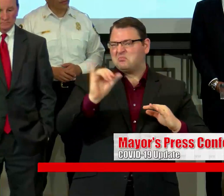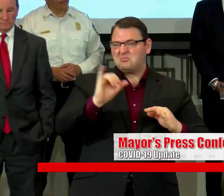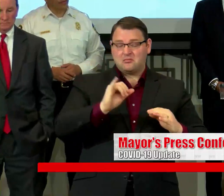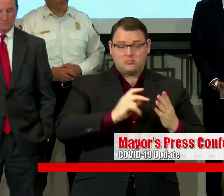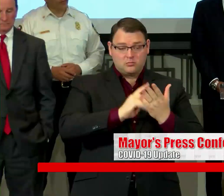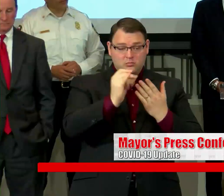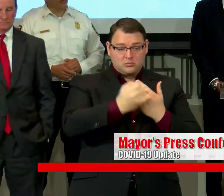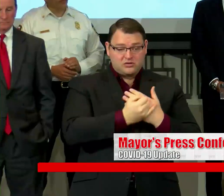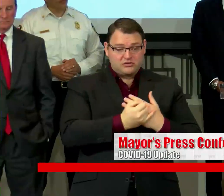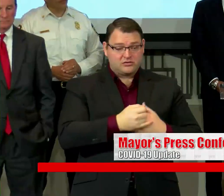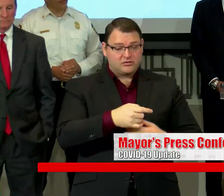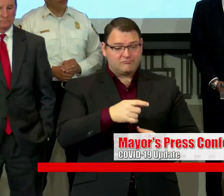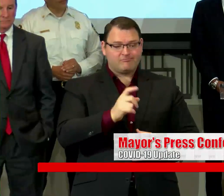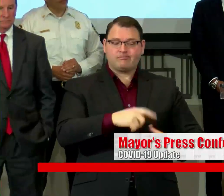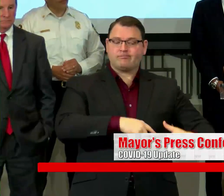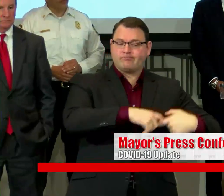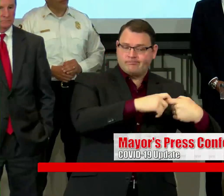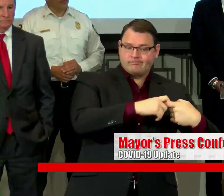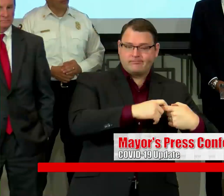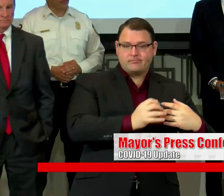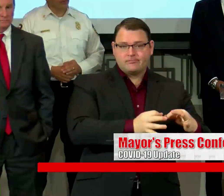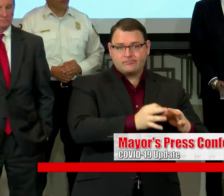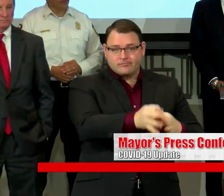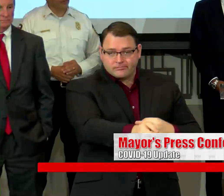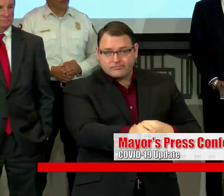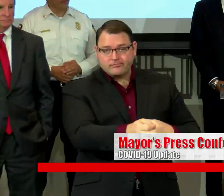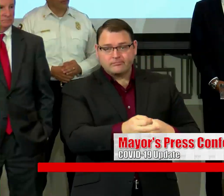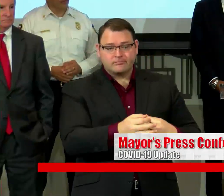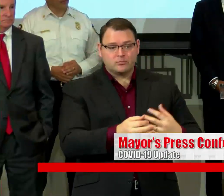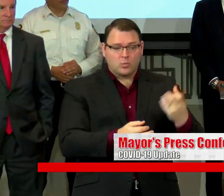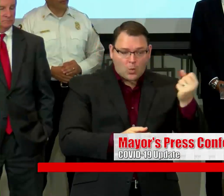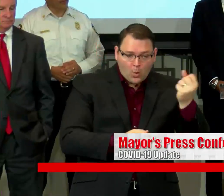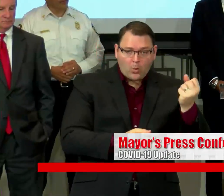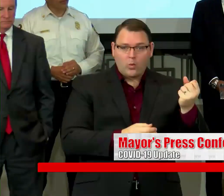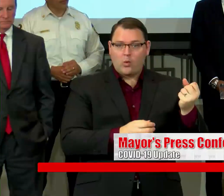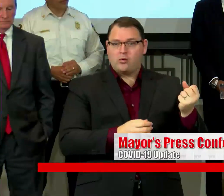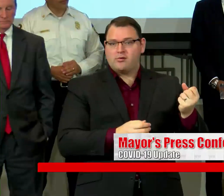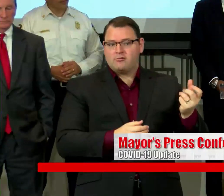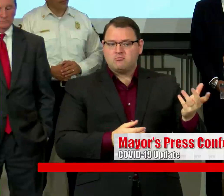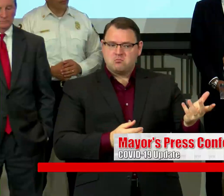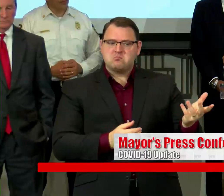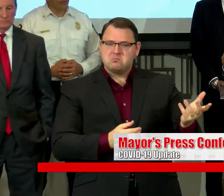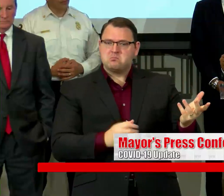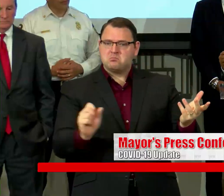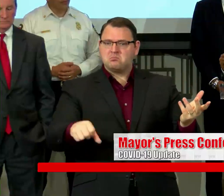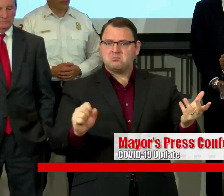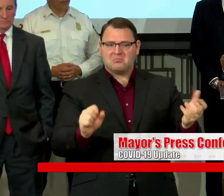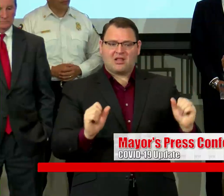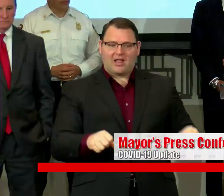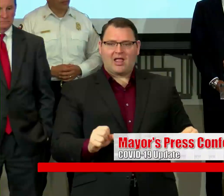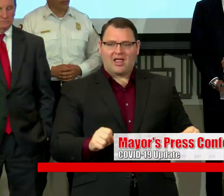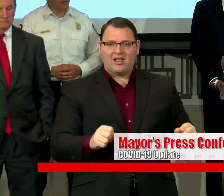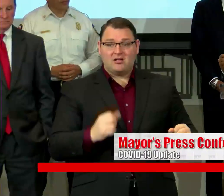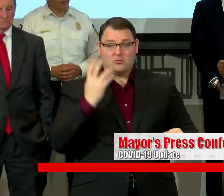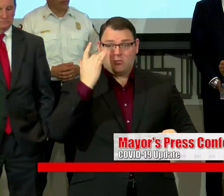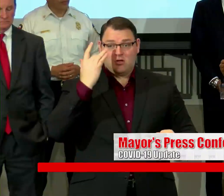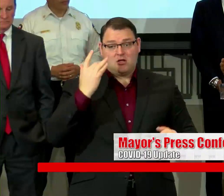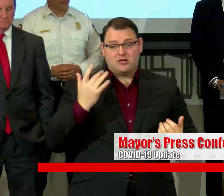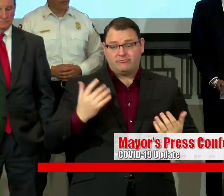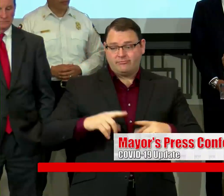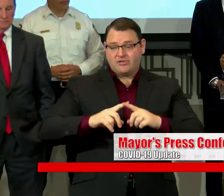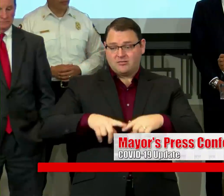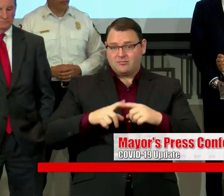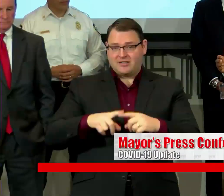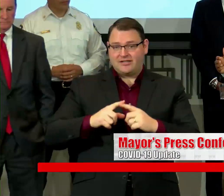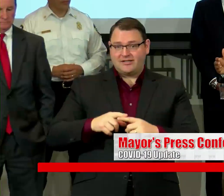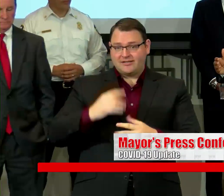need to be delayed, deferred, depending on how long we're in this crisis state,